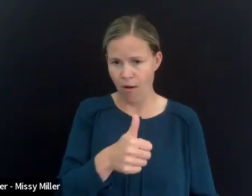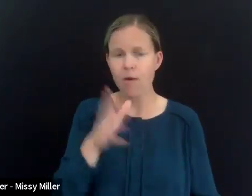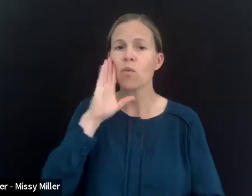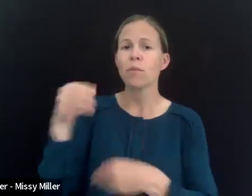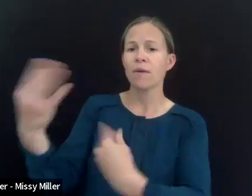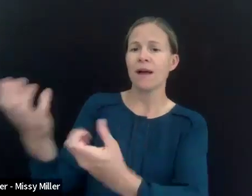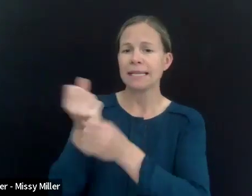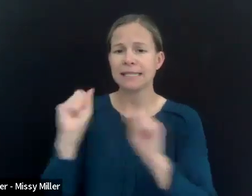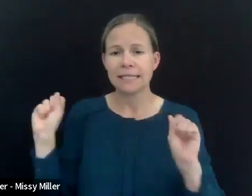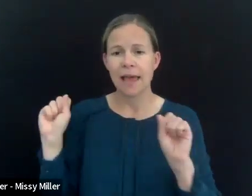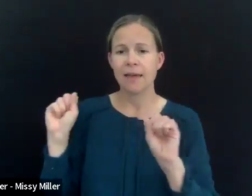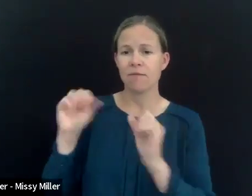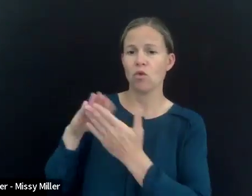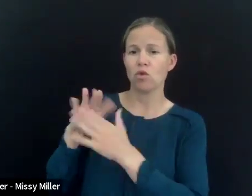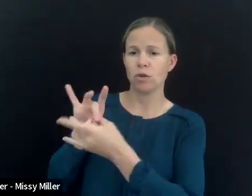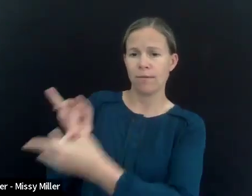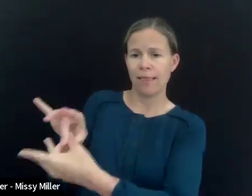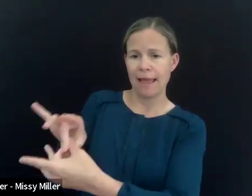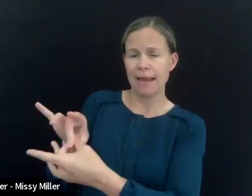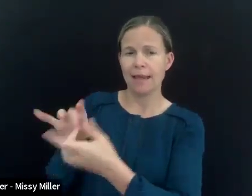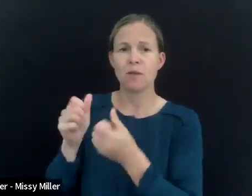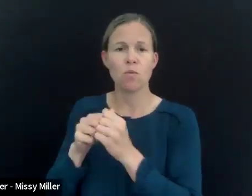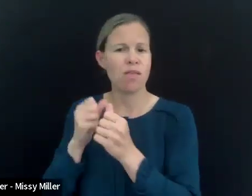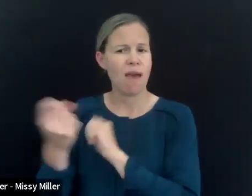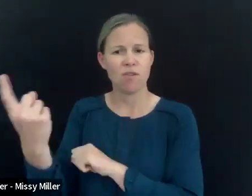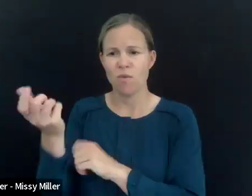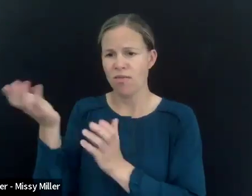safe, culturally relevant, midwifery-led healthcare for all.